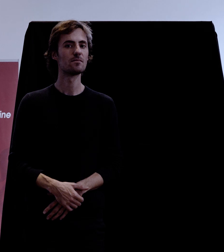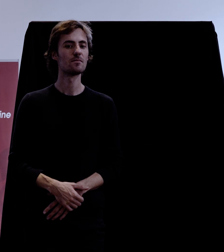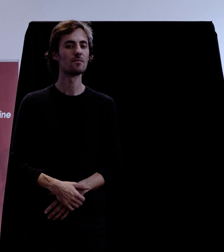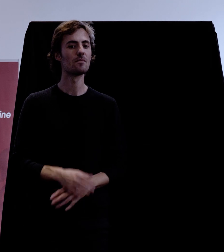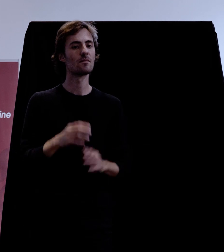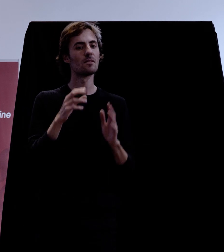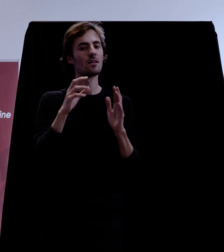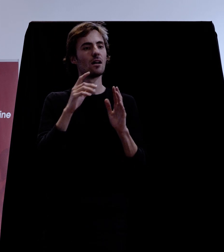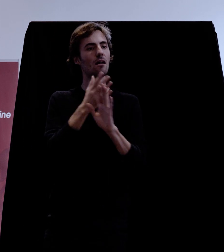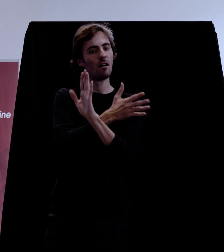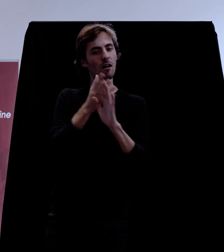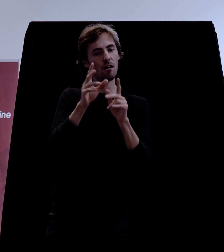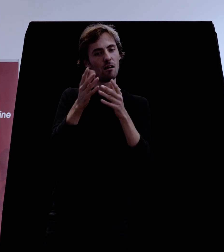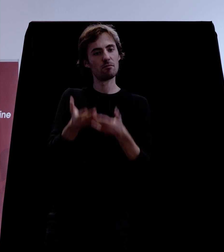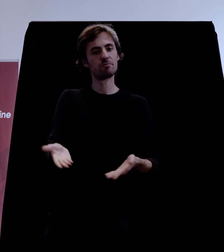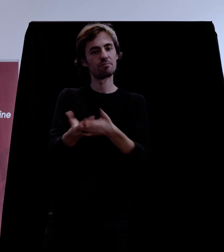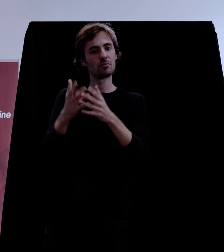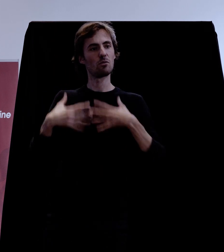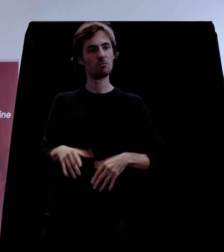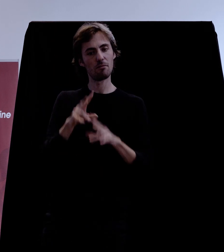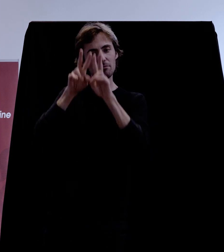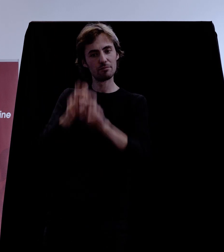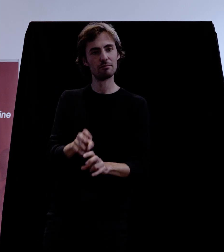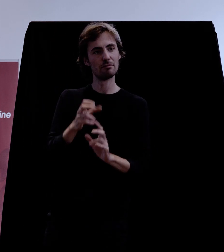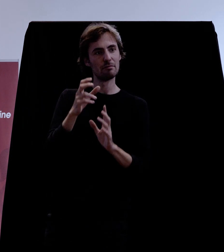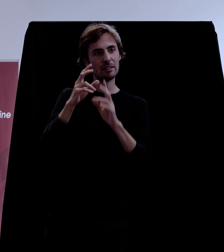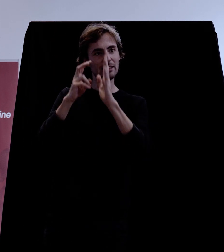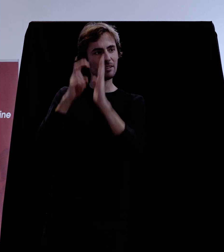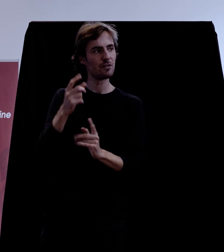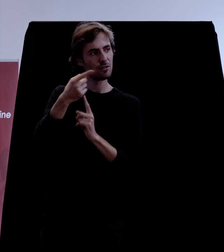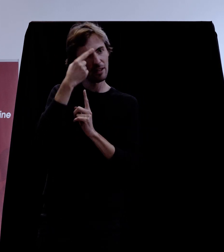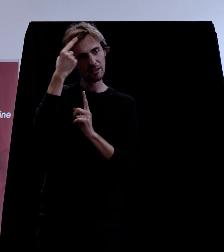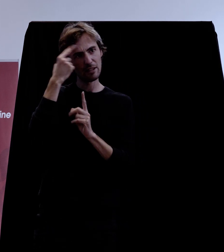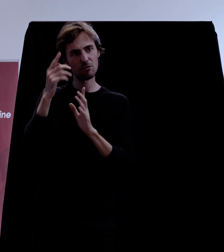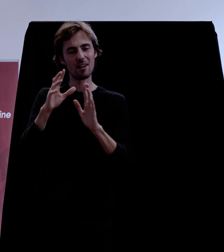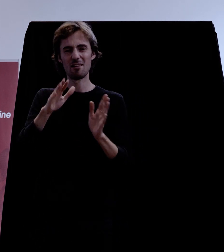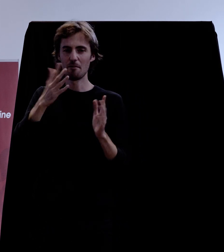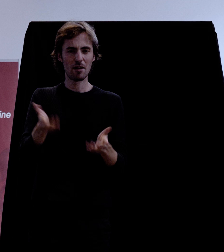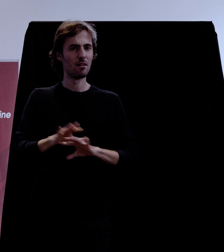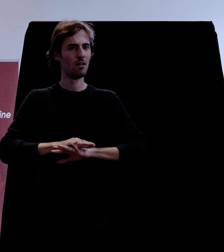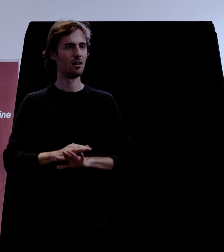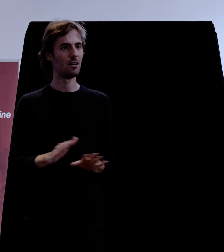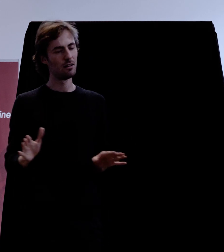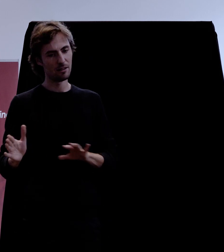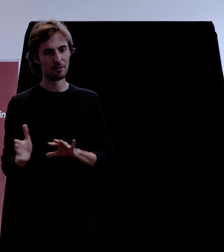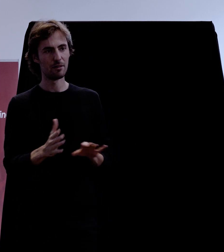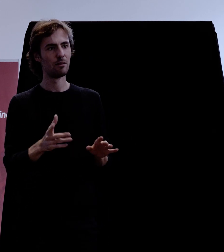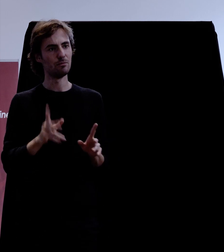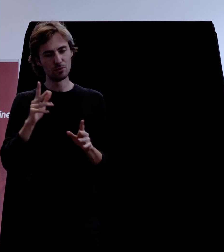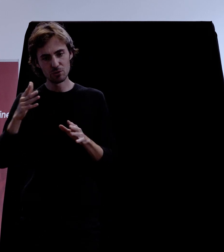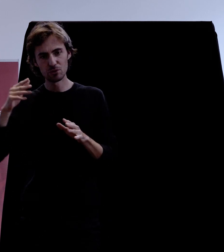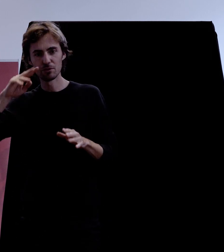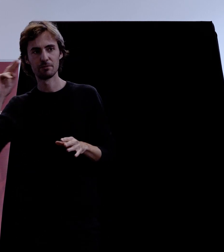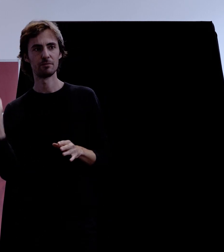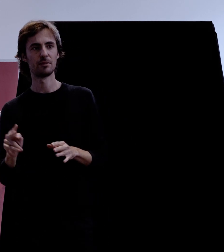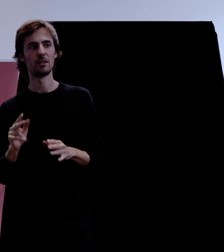early slides, we've moved away from that to look at what behaviors are typical of children